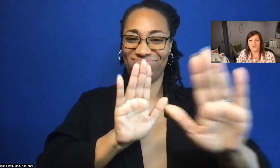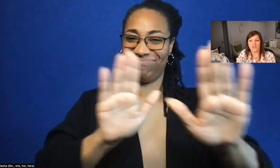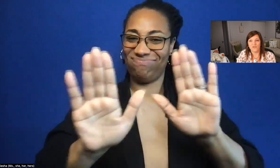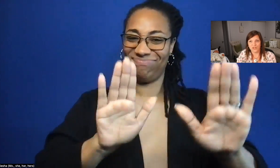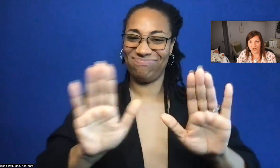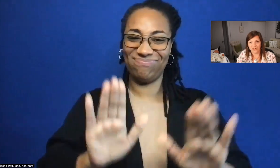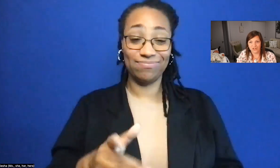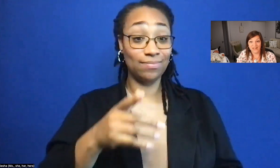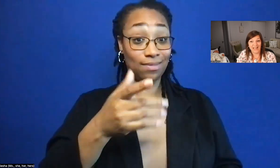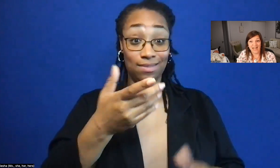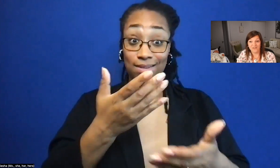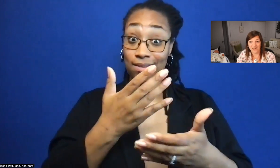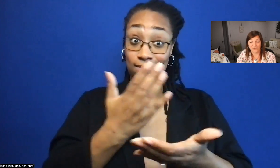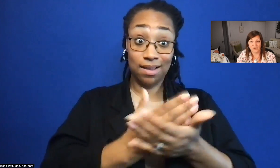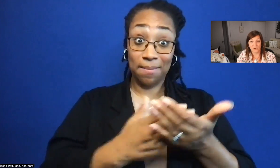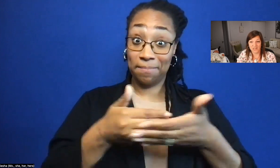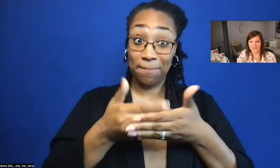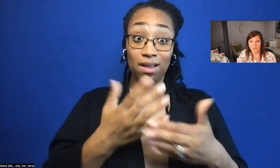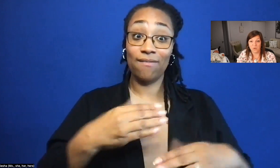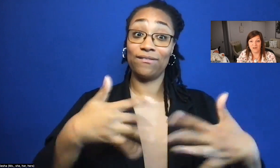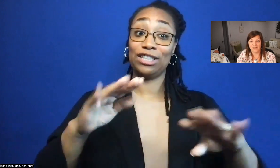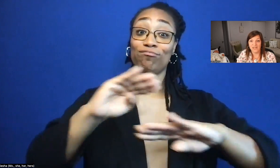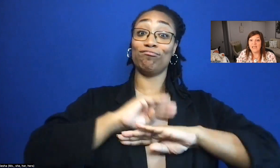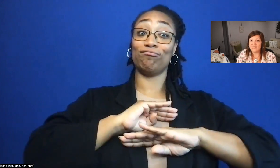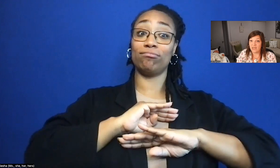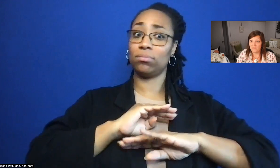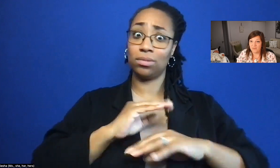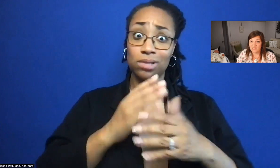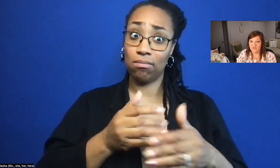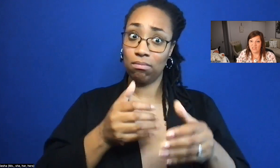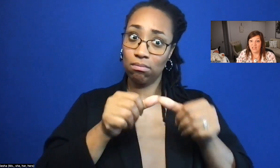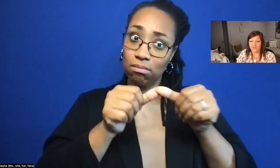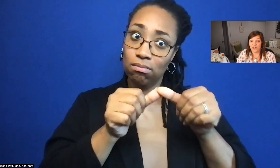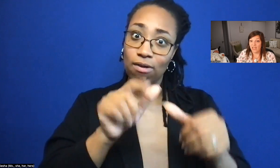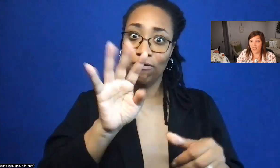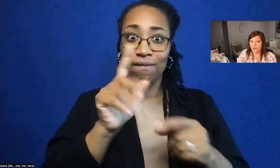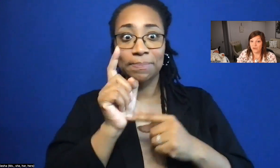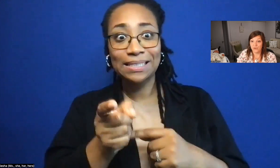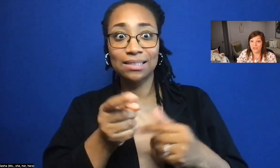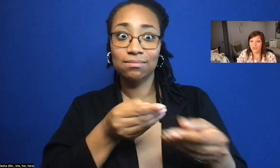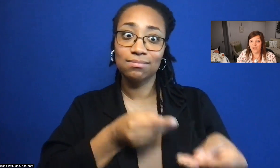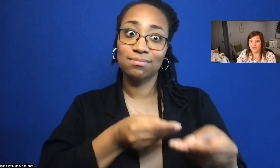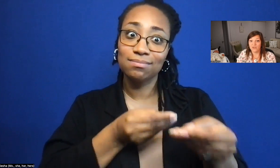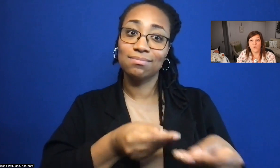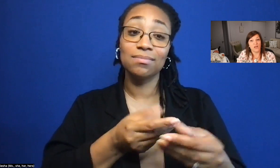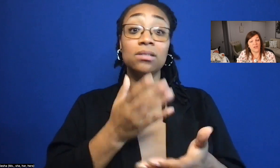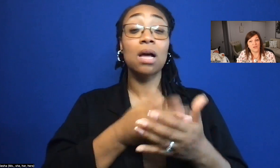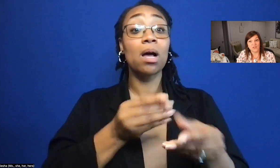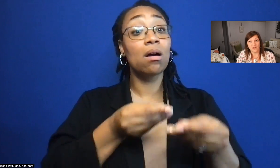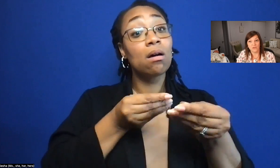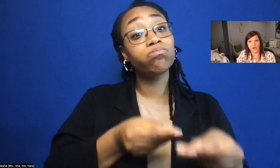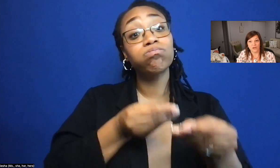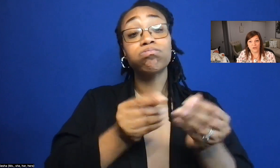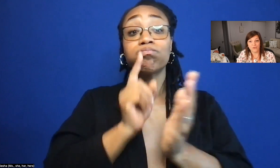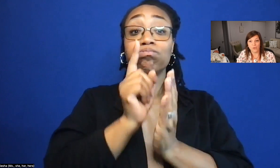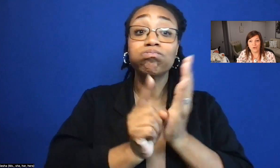may feed for longer, a half an hour or even more. Some babies feed every hour or 2 hours, while others can